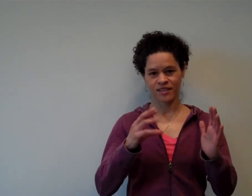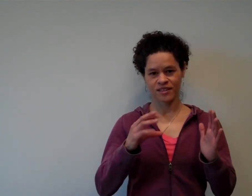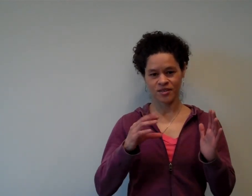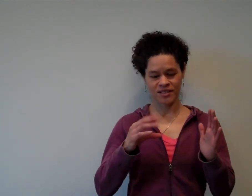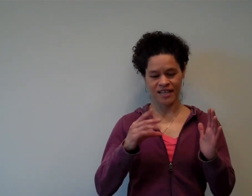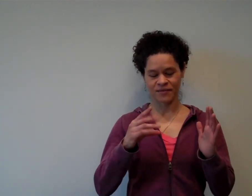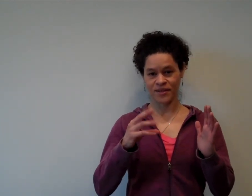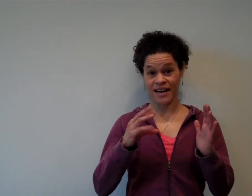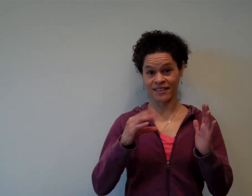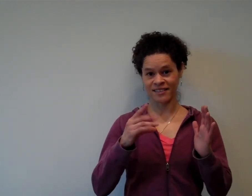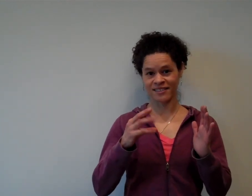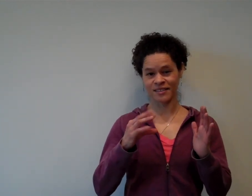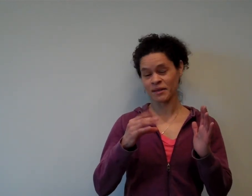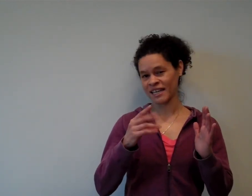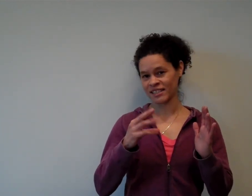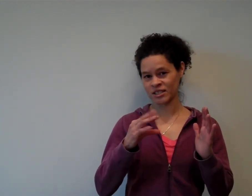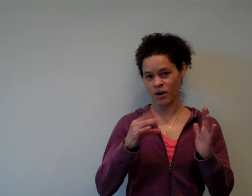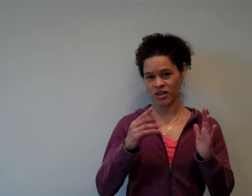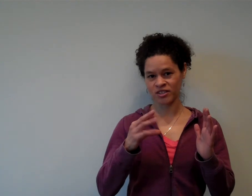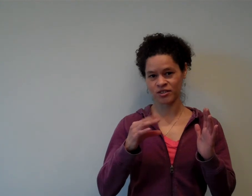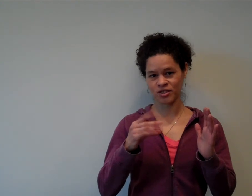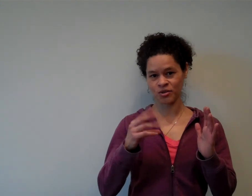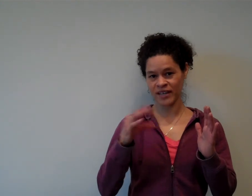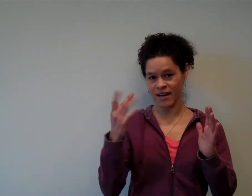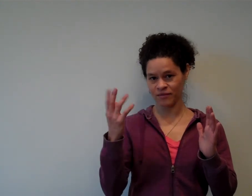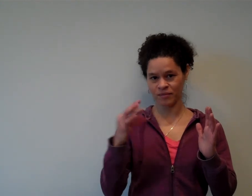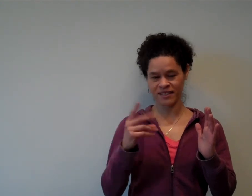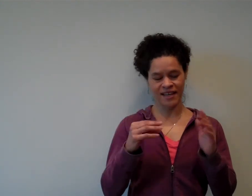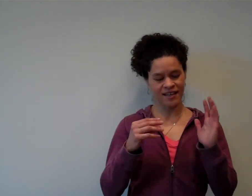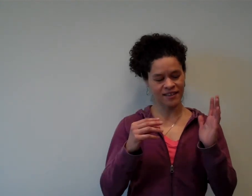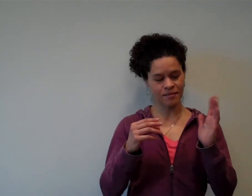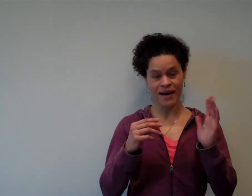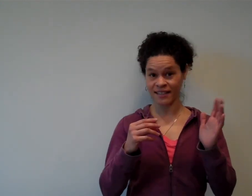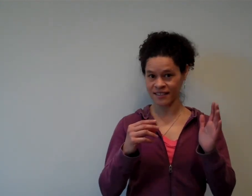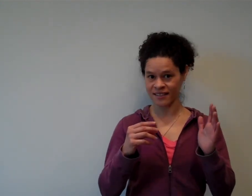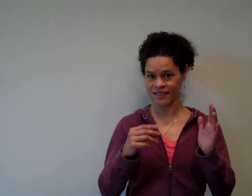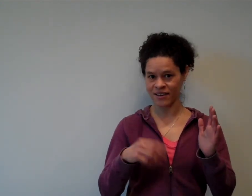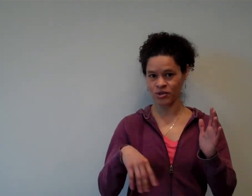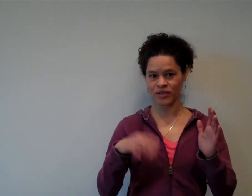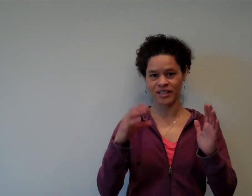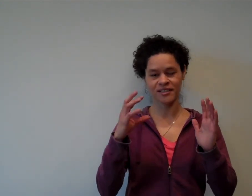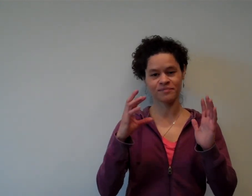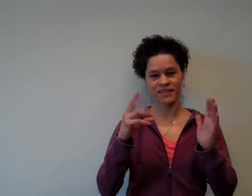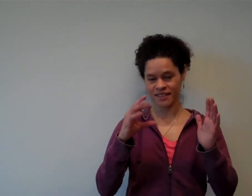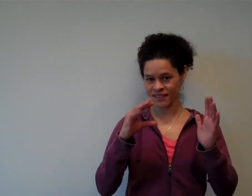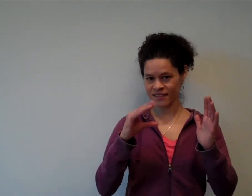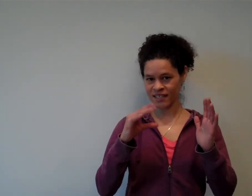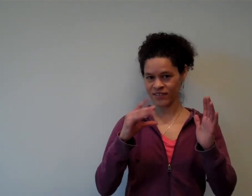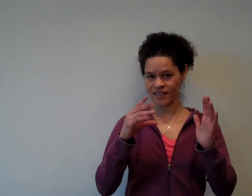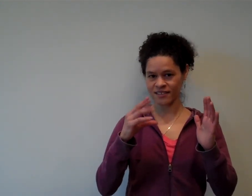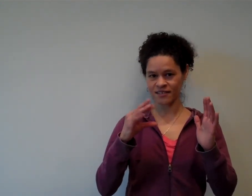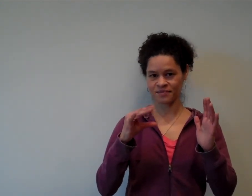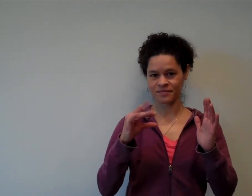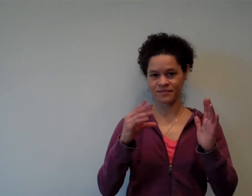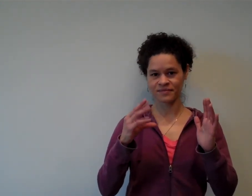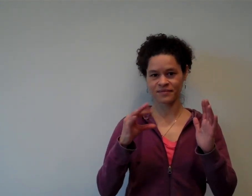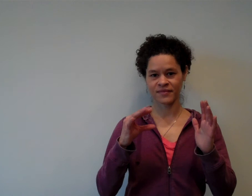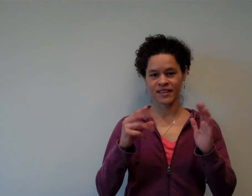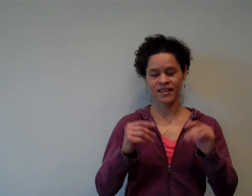So the sign for that is simulating sparks shooting out from this hand and impacting this noun over here. Dative case.